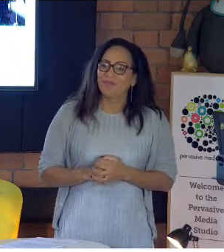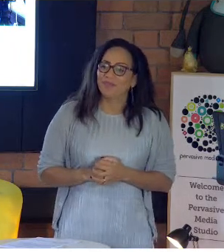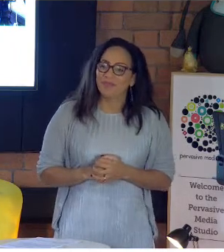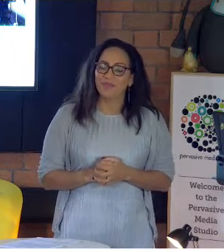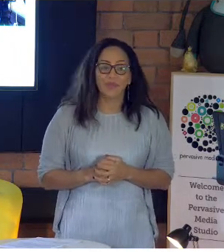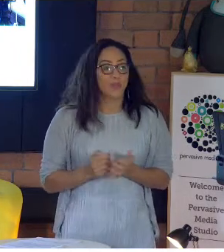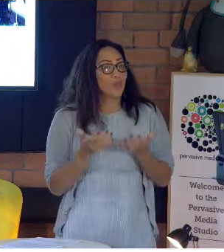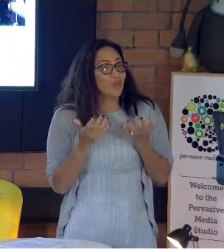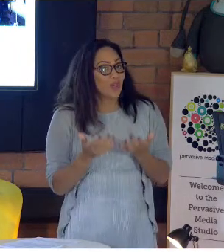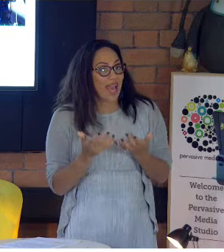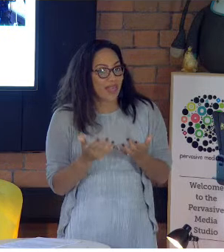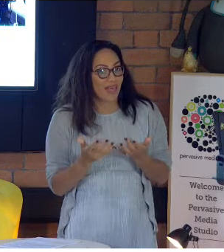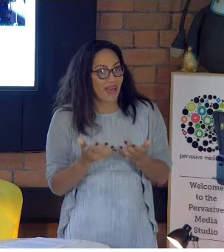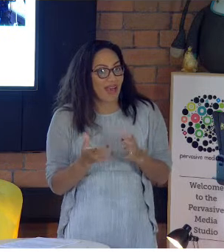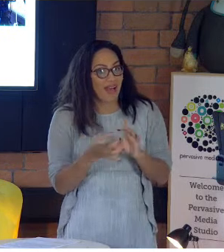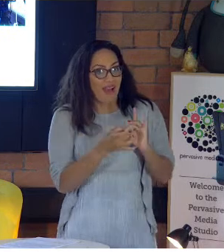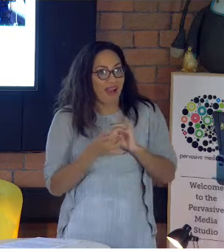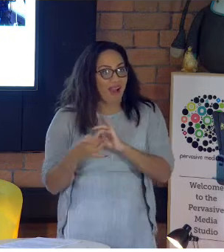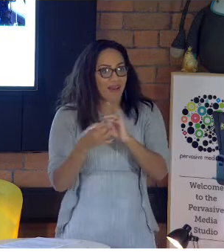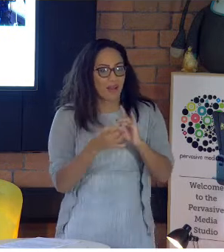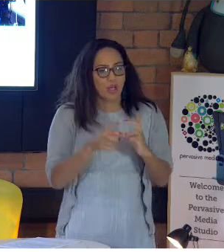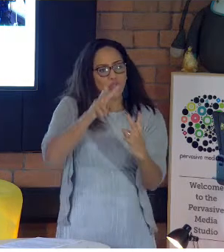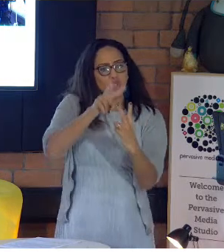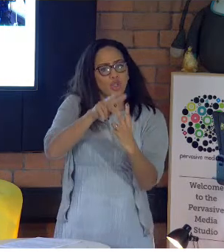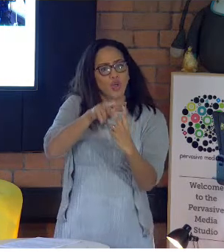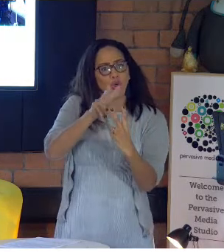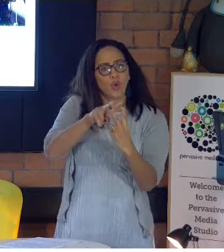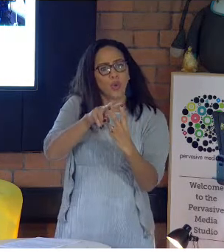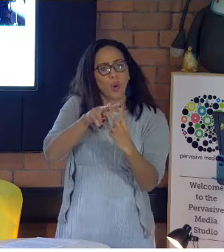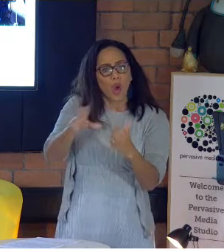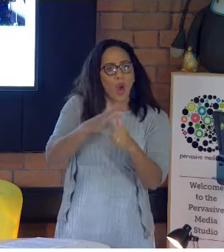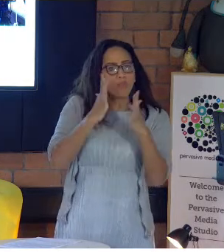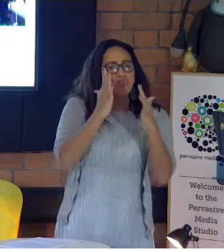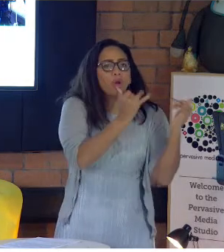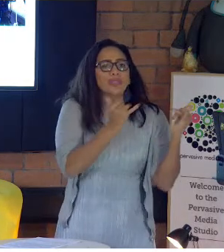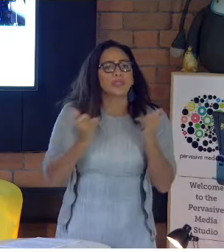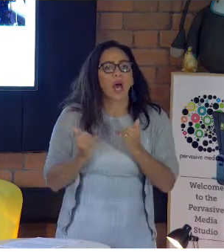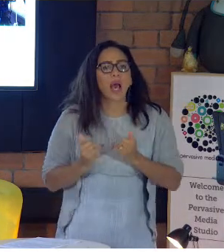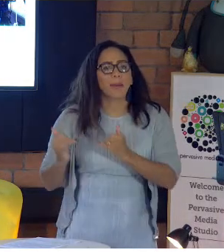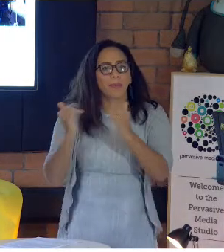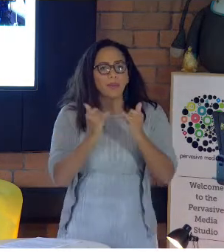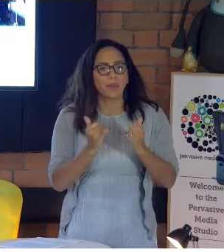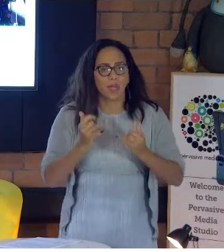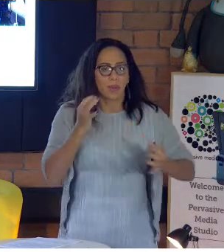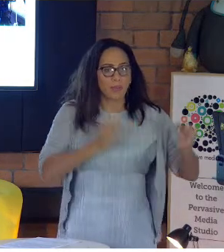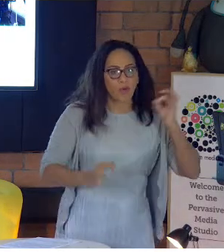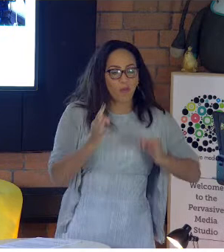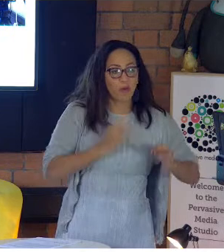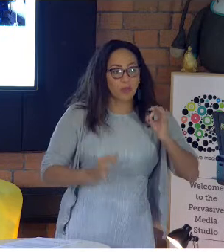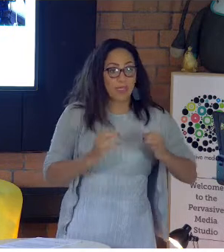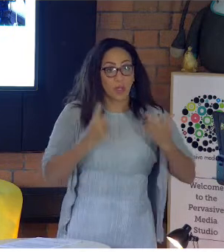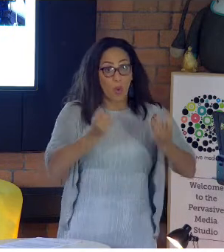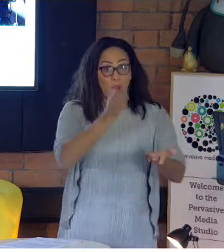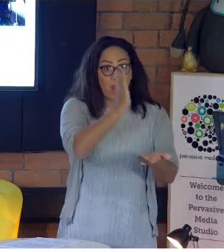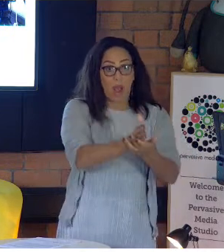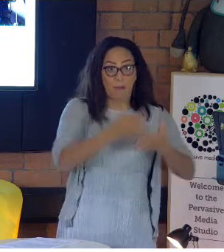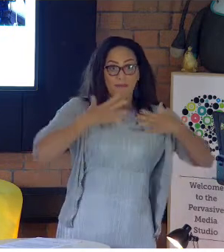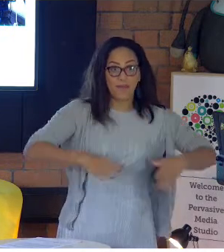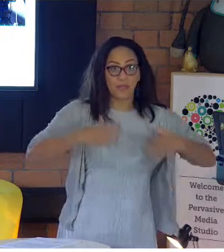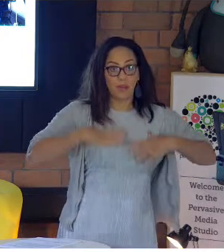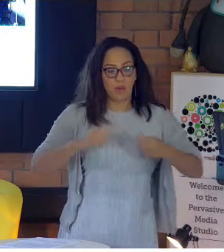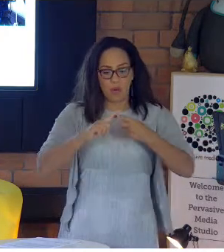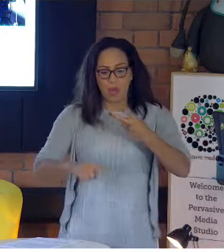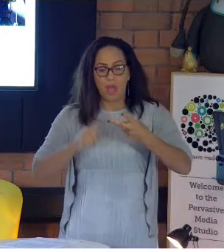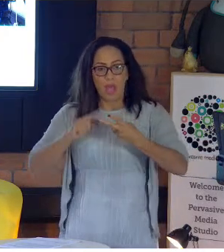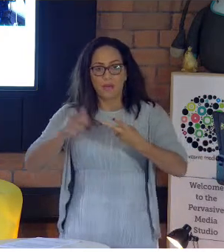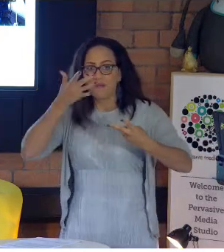created 2 prototype collaborative performances, one physical and one virtual. We will show 2 short movies